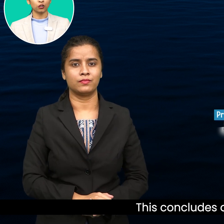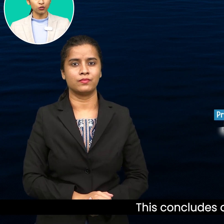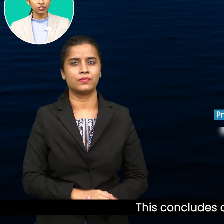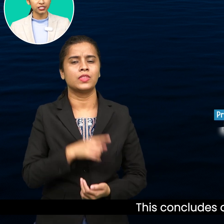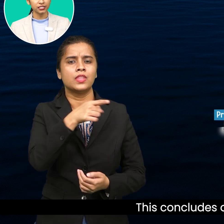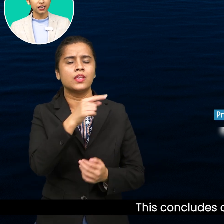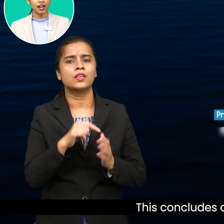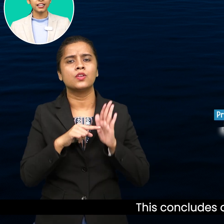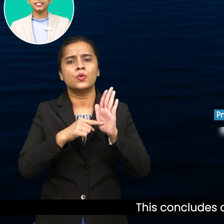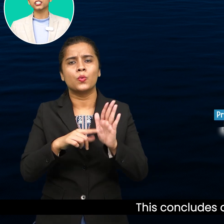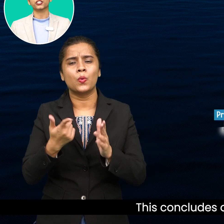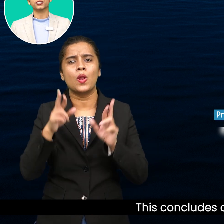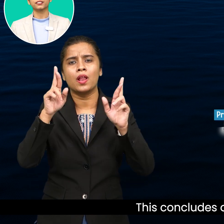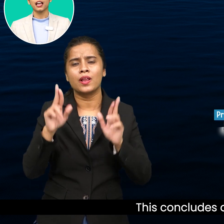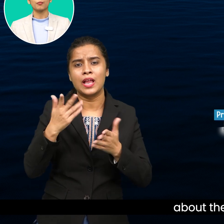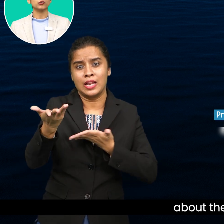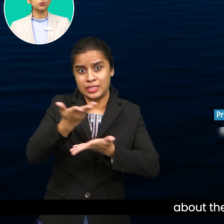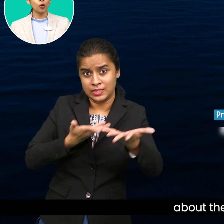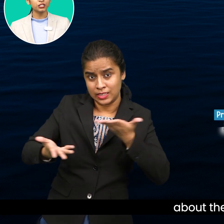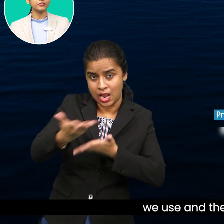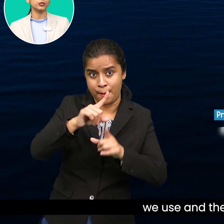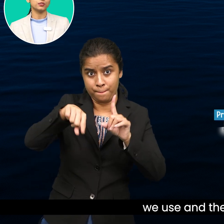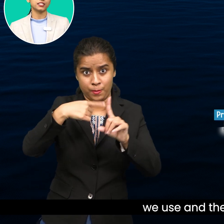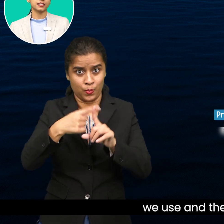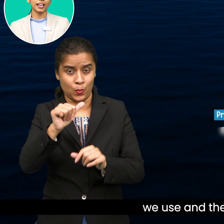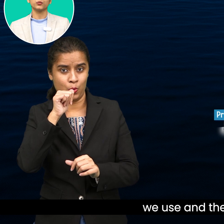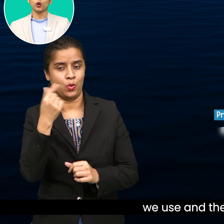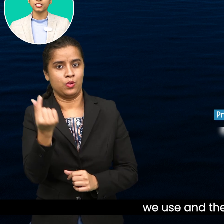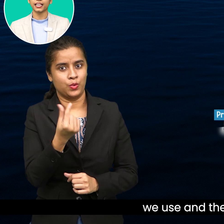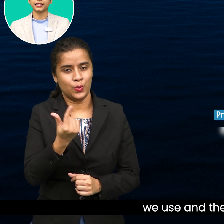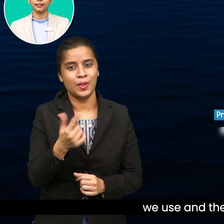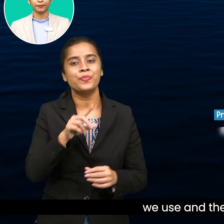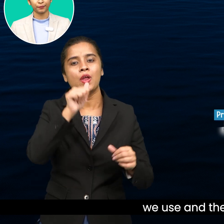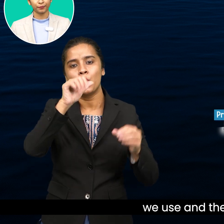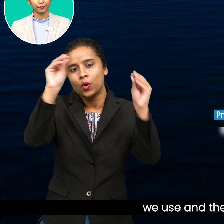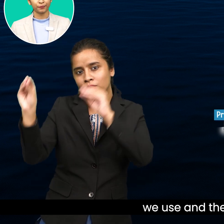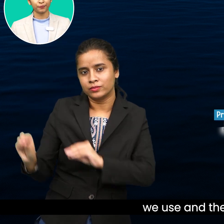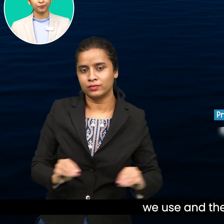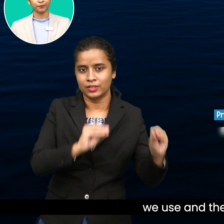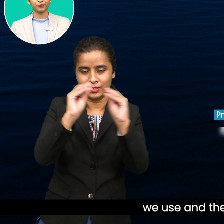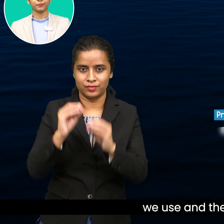This concludes our discussion about the water we use and the water cycle.